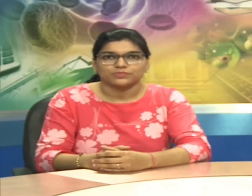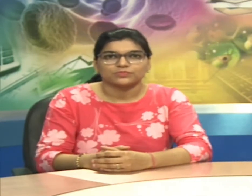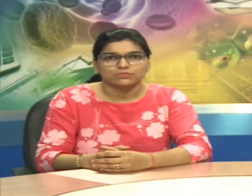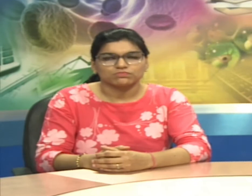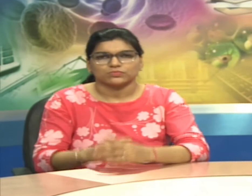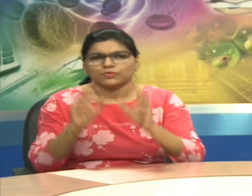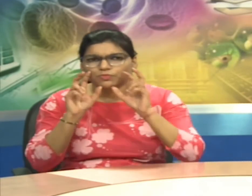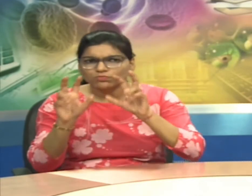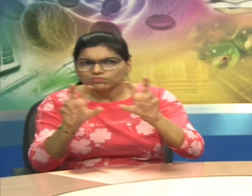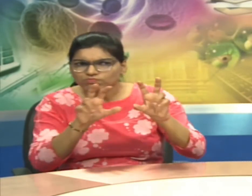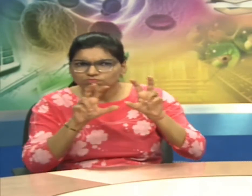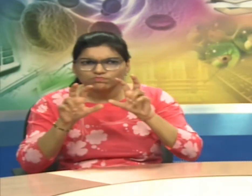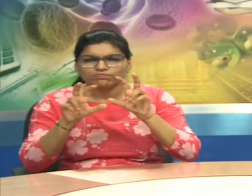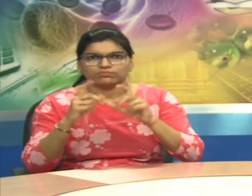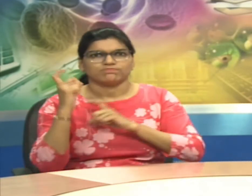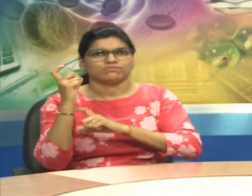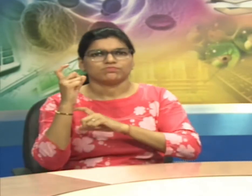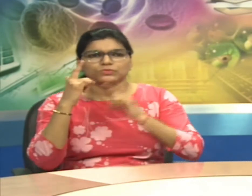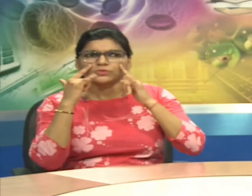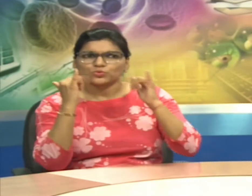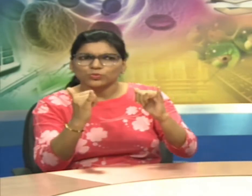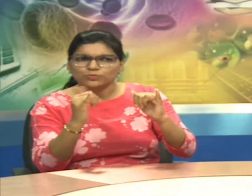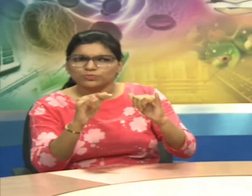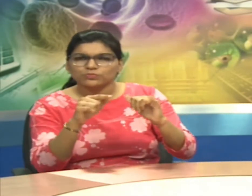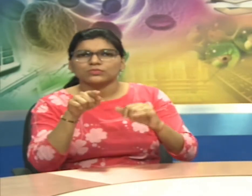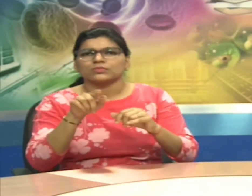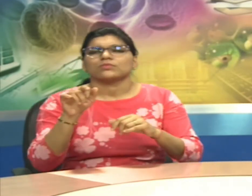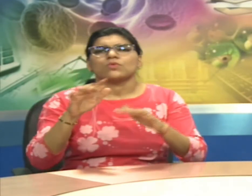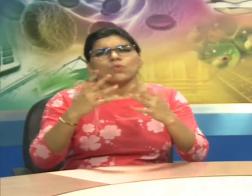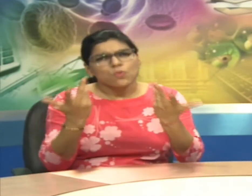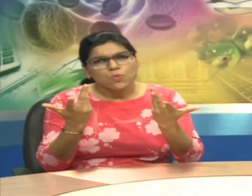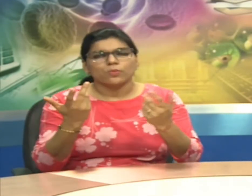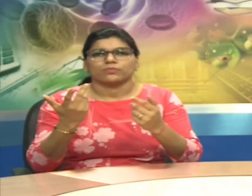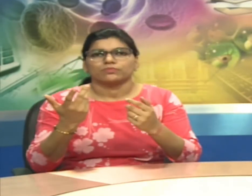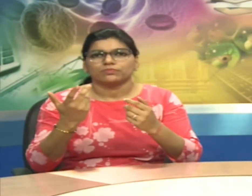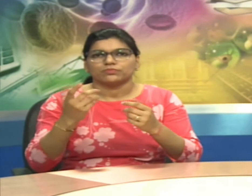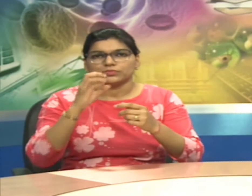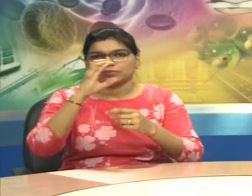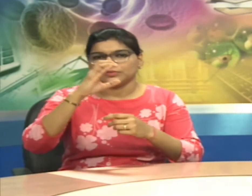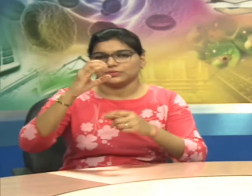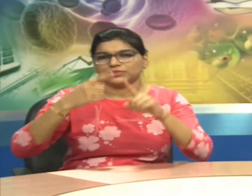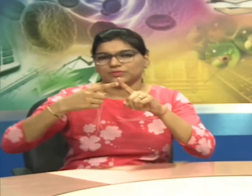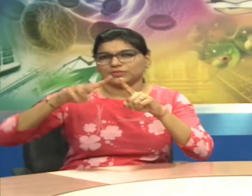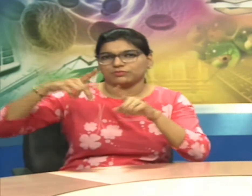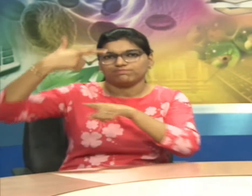Next word is security. You have seen security guards outside any